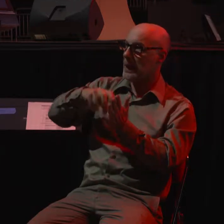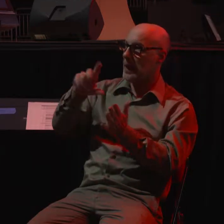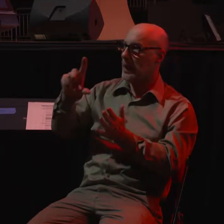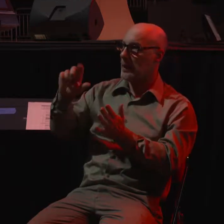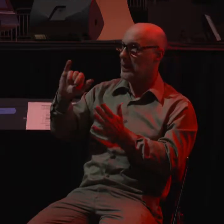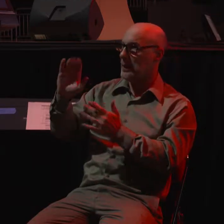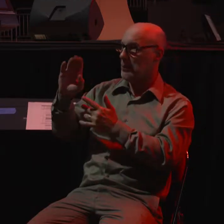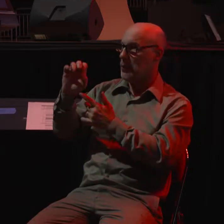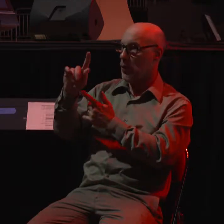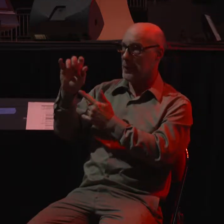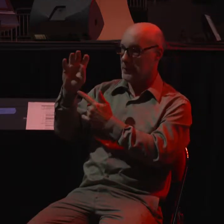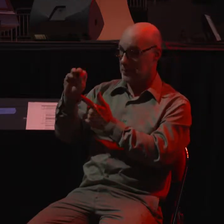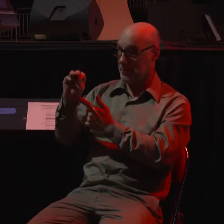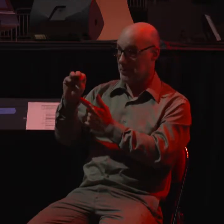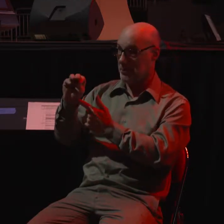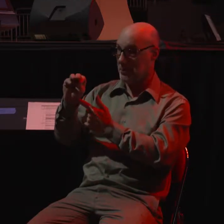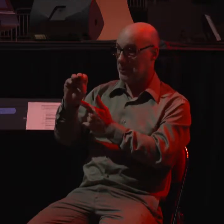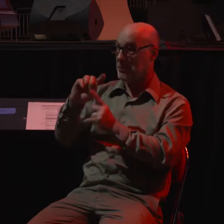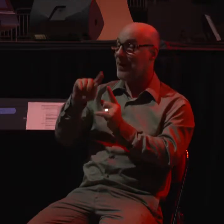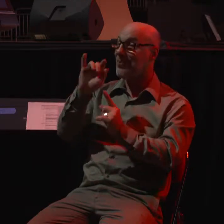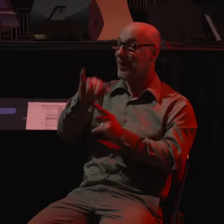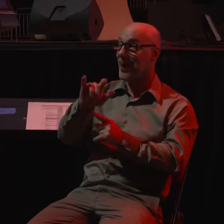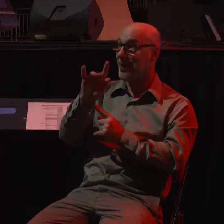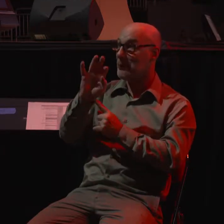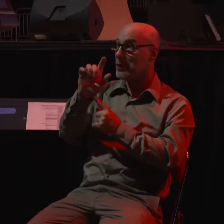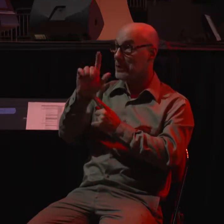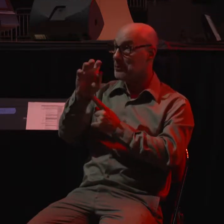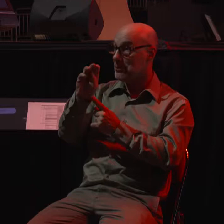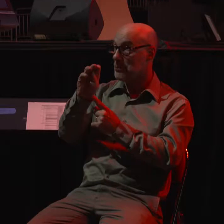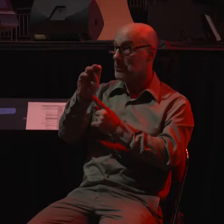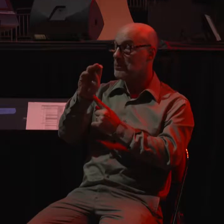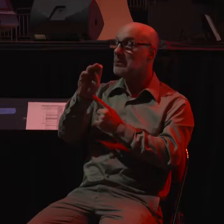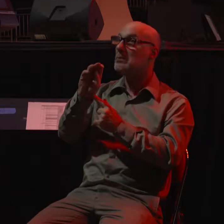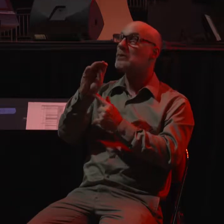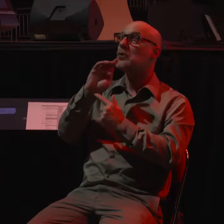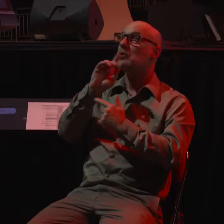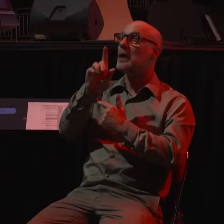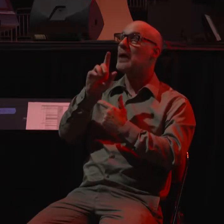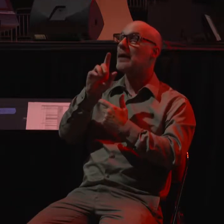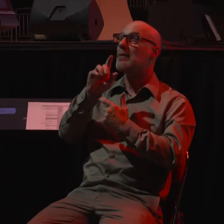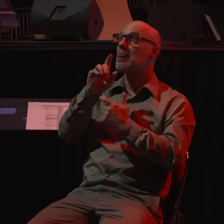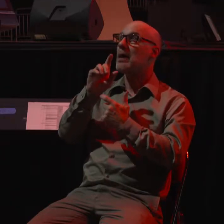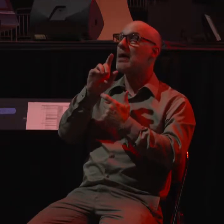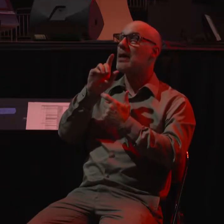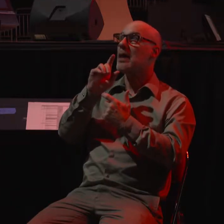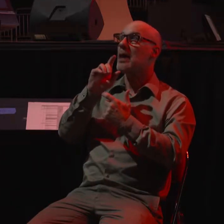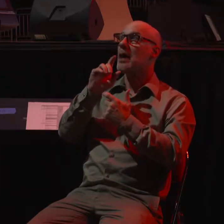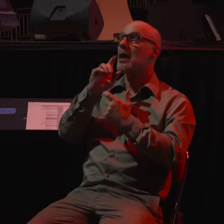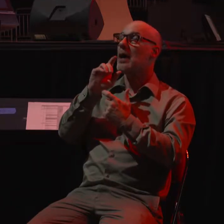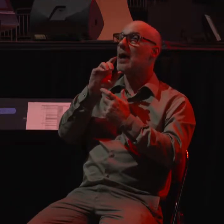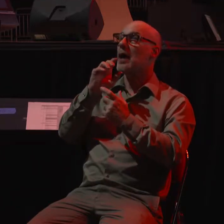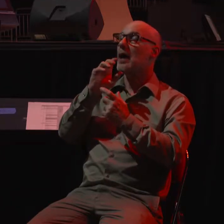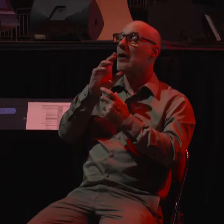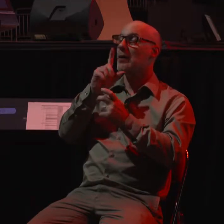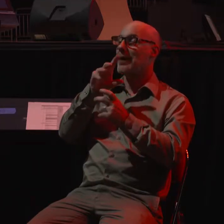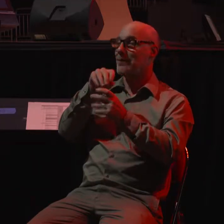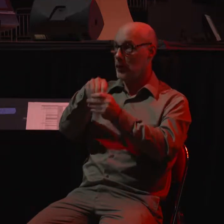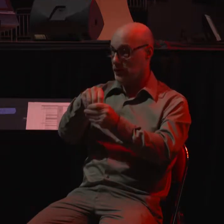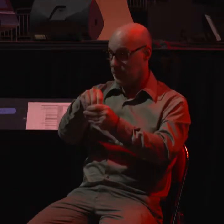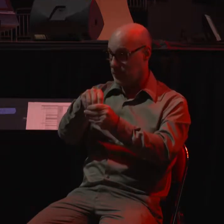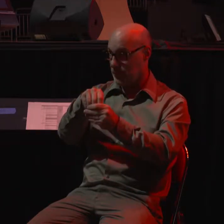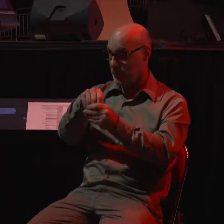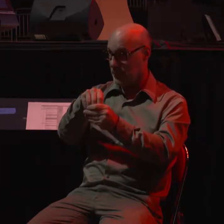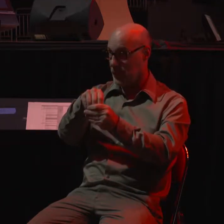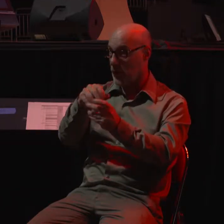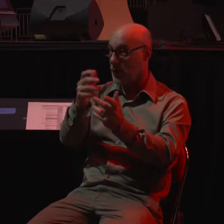was critically engaged. In other words, it was Protestant liberalism that used the categories of Protestant liberalism